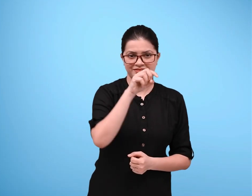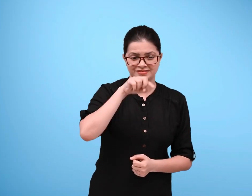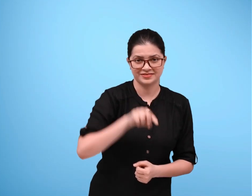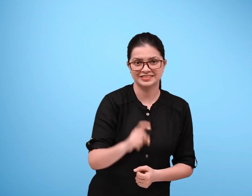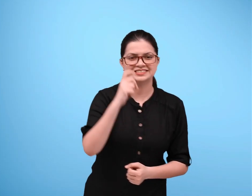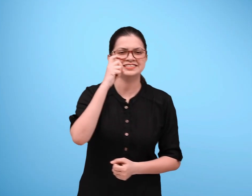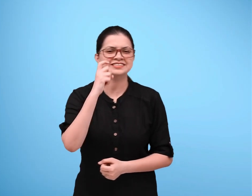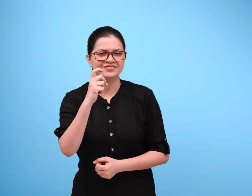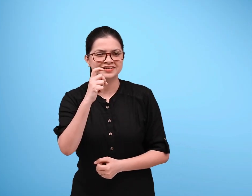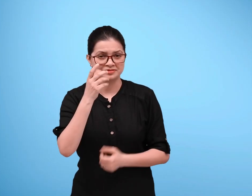10.7